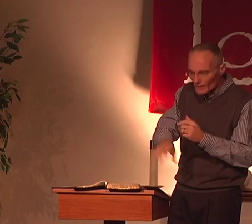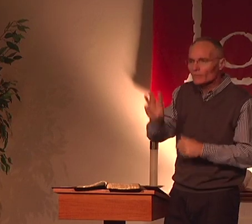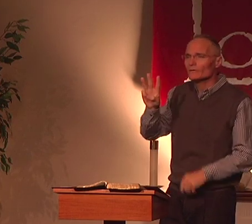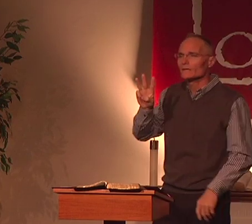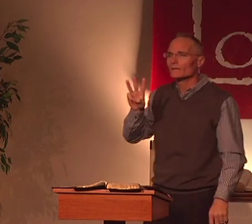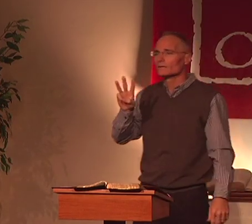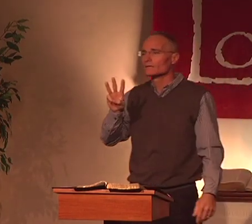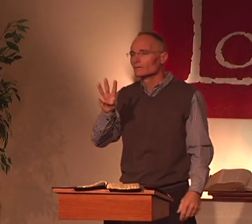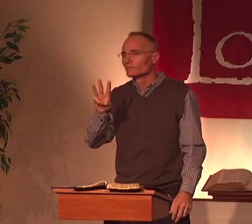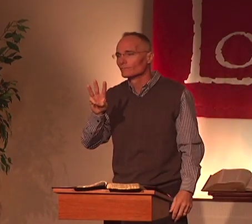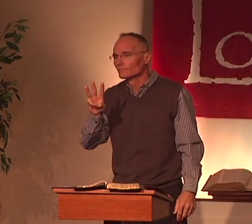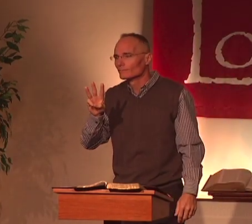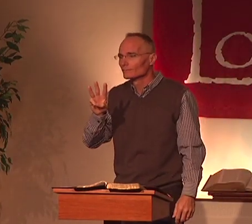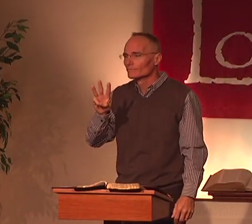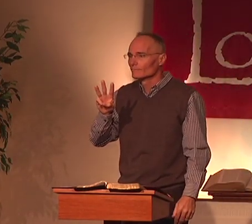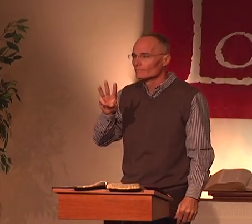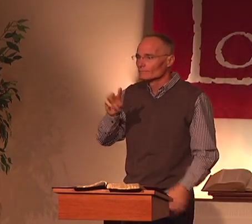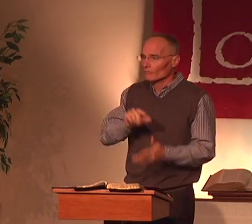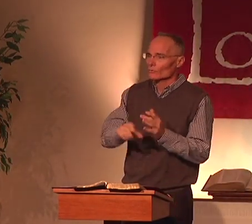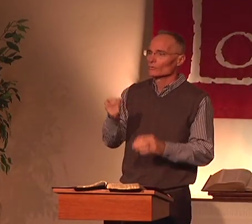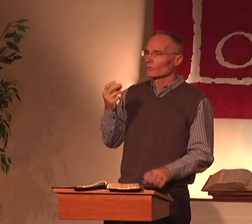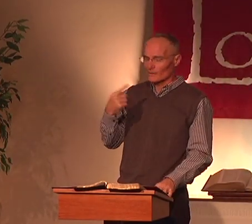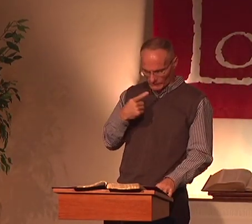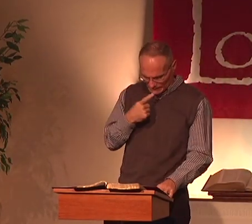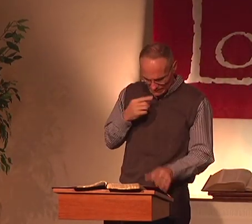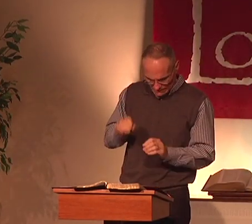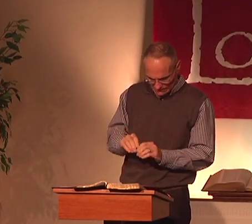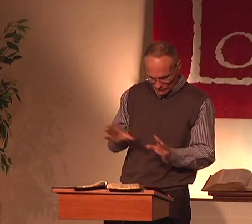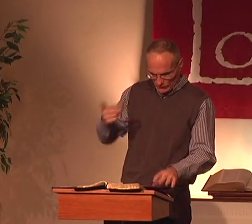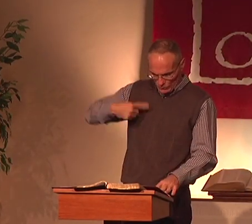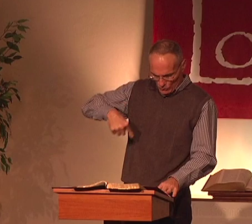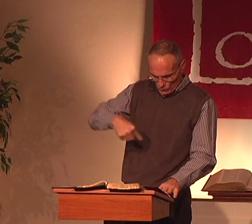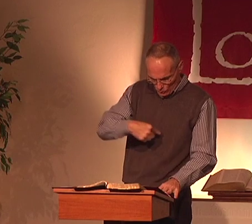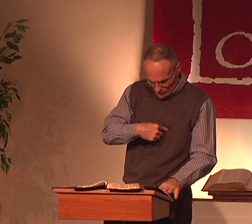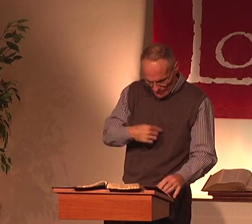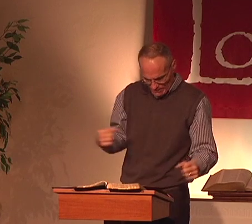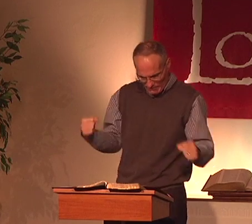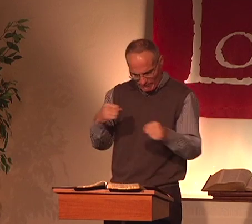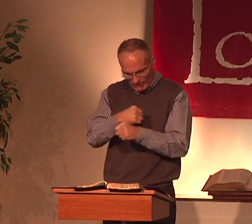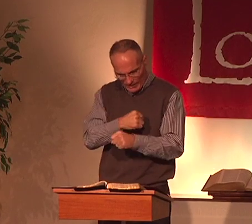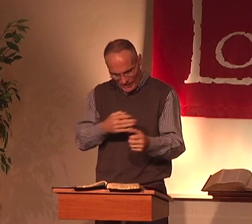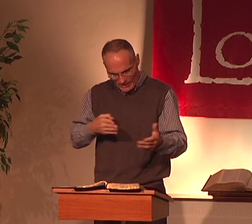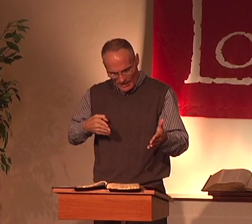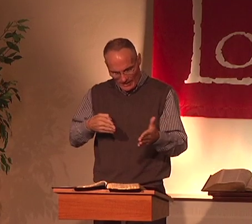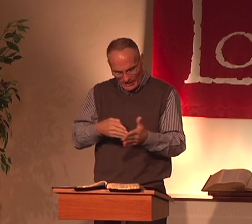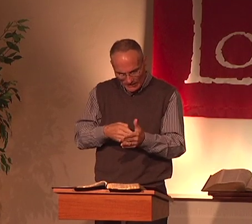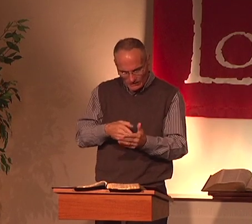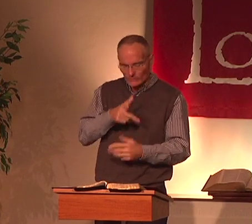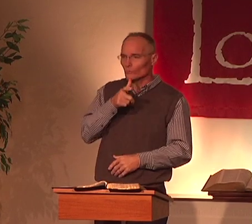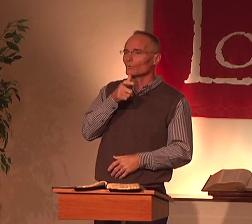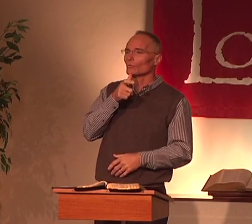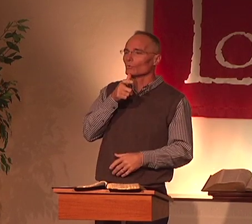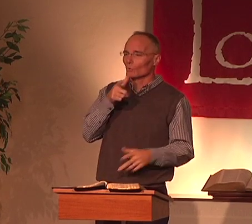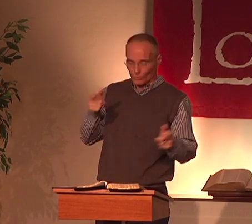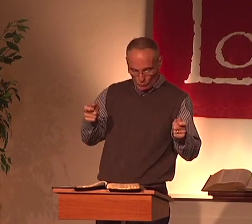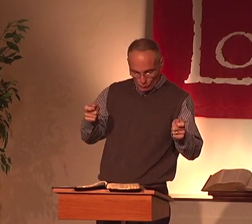Ephesians Chapter 6 Verse 12 It says We fight Against who